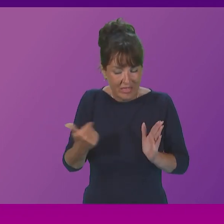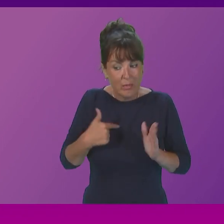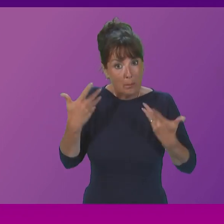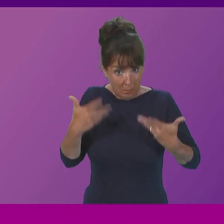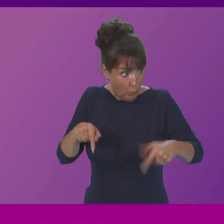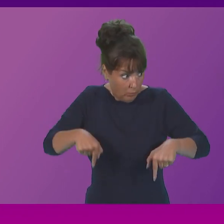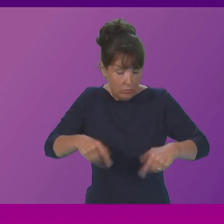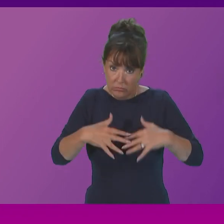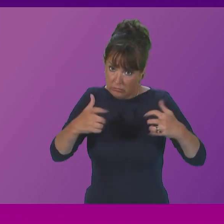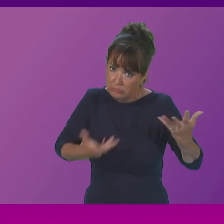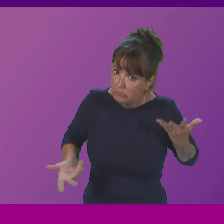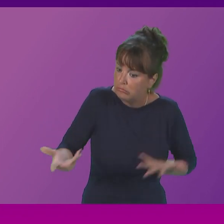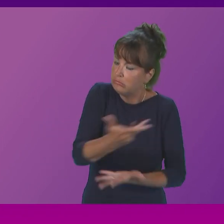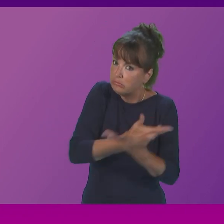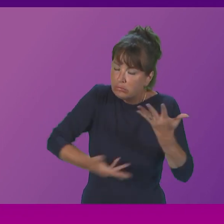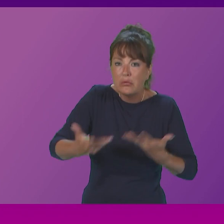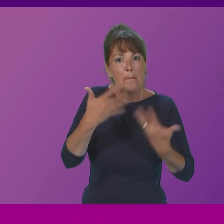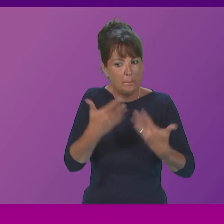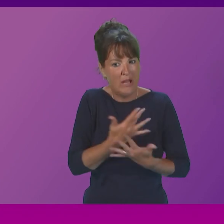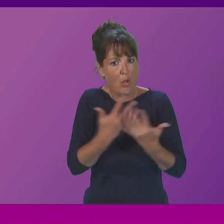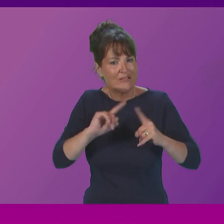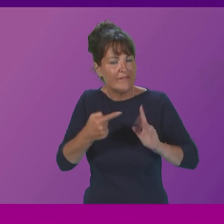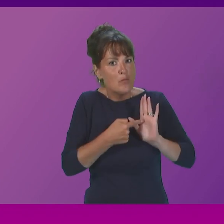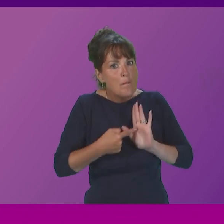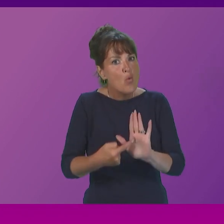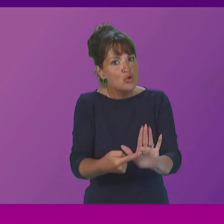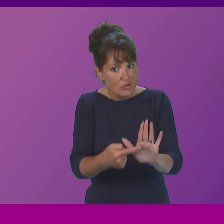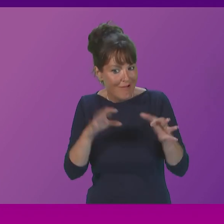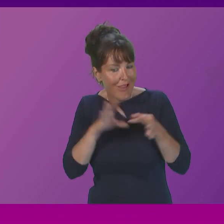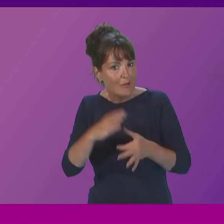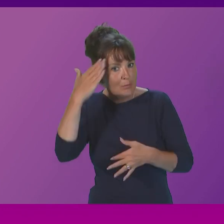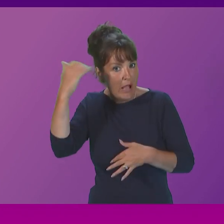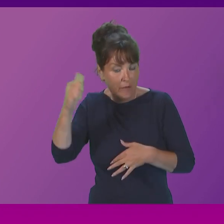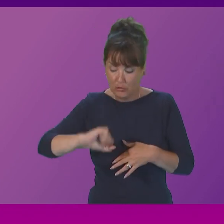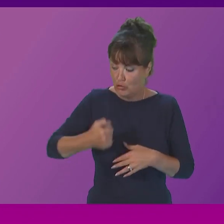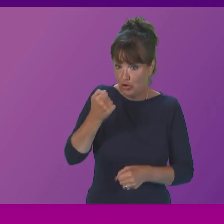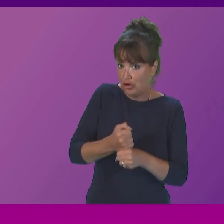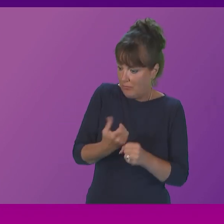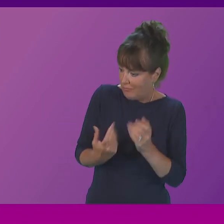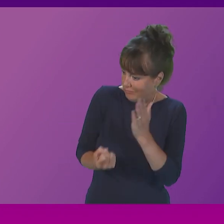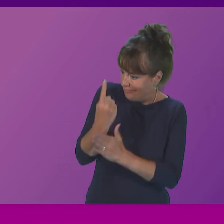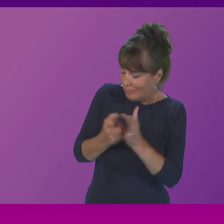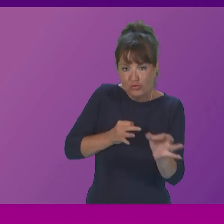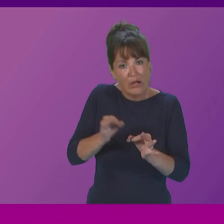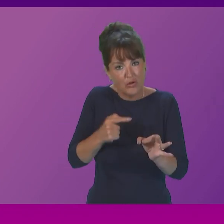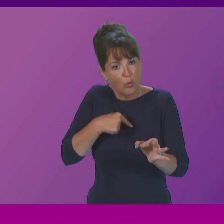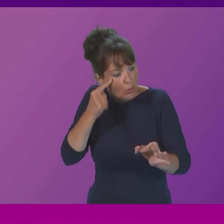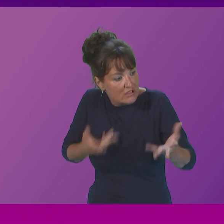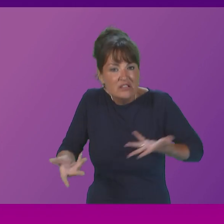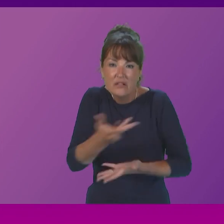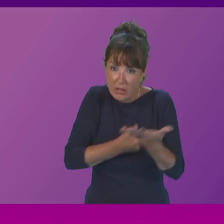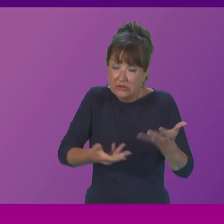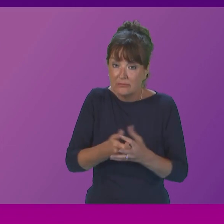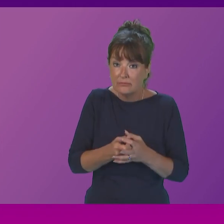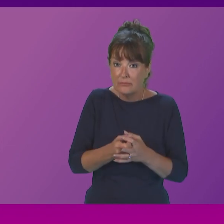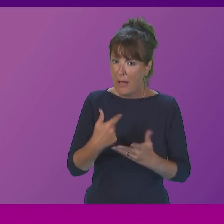the Parliament. We've had various motions put forward. The Scottish Government comes up with strategies and we discuss those. And one of the things